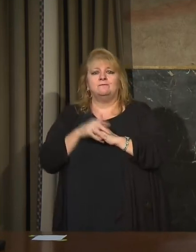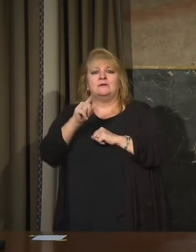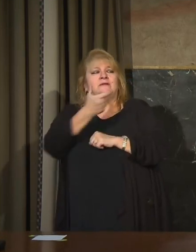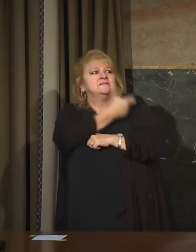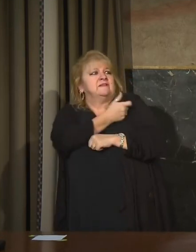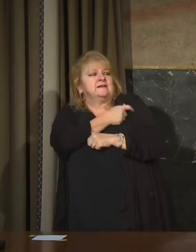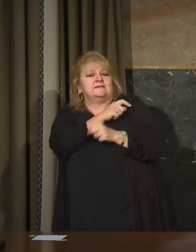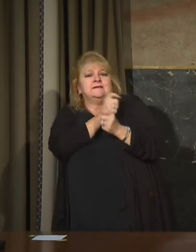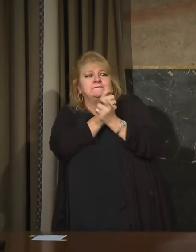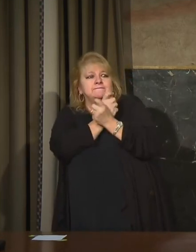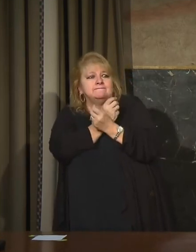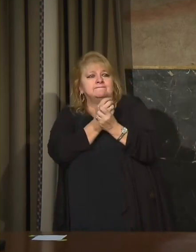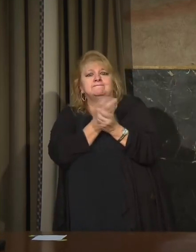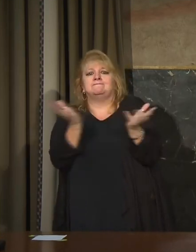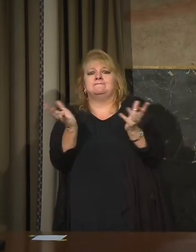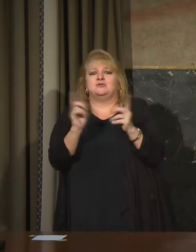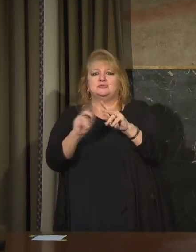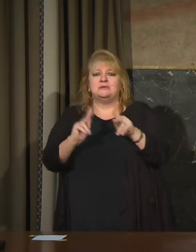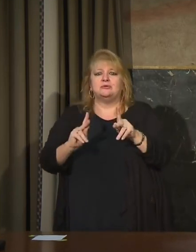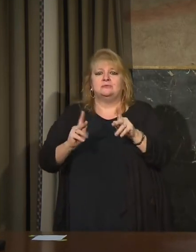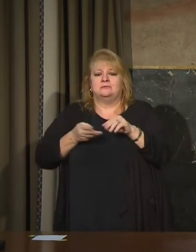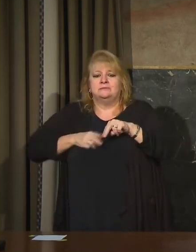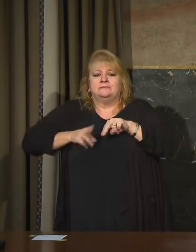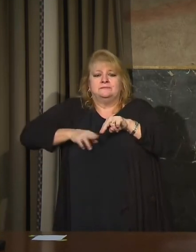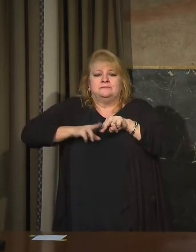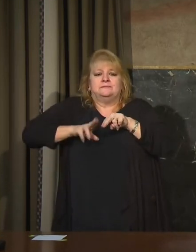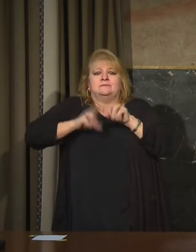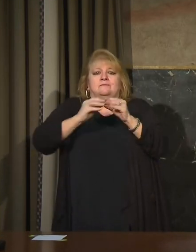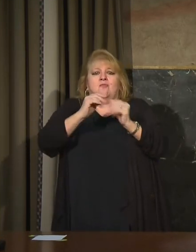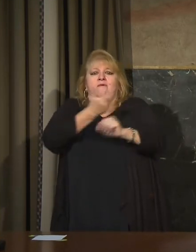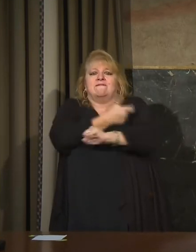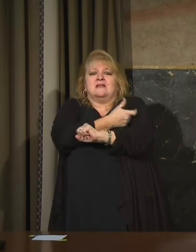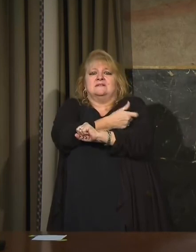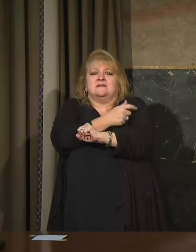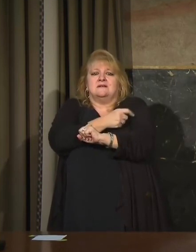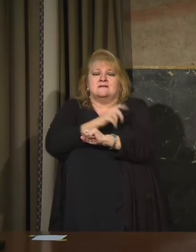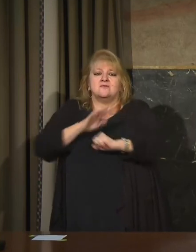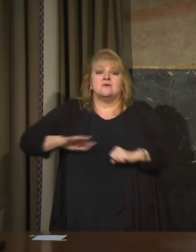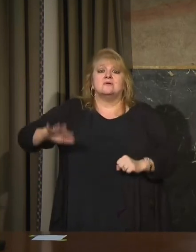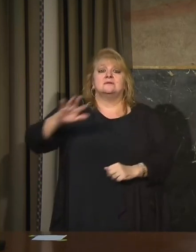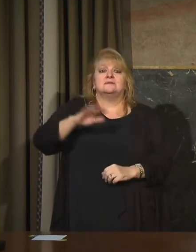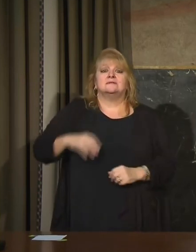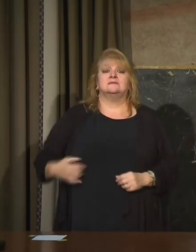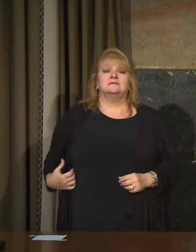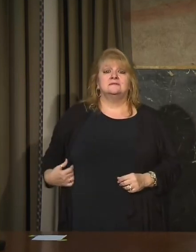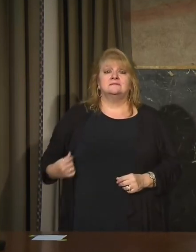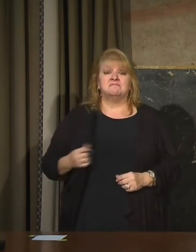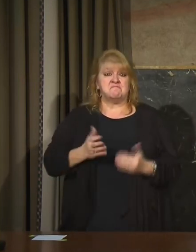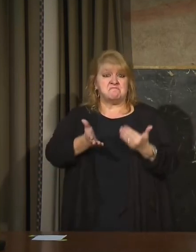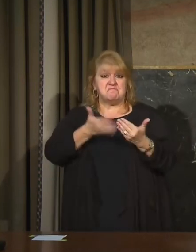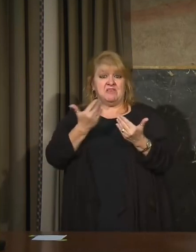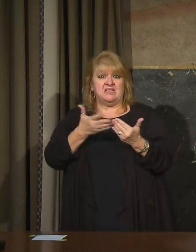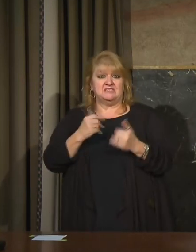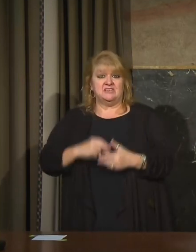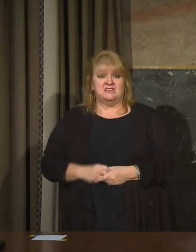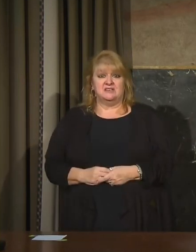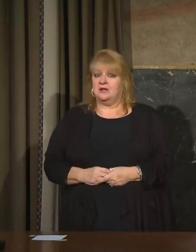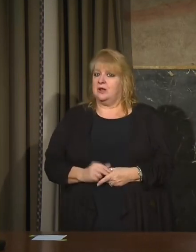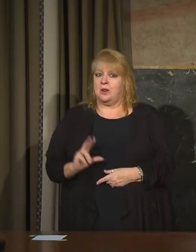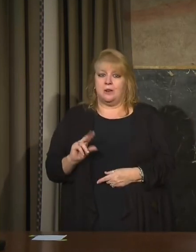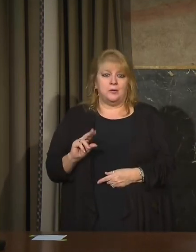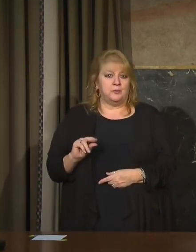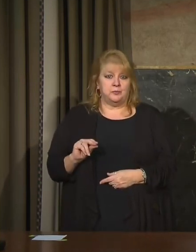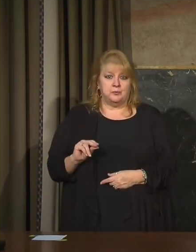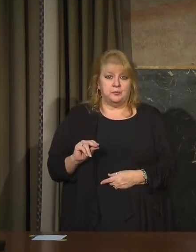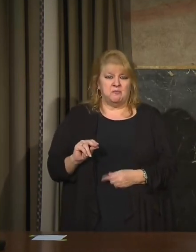vaccine in ever-increasing numbers across a broader portion of our population. None of this is going to be easy, and none of this is going to be